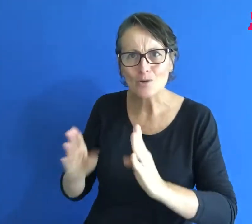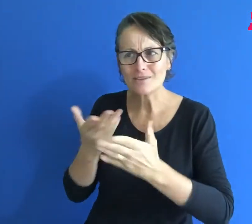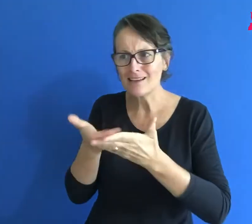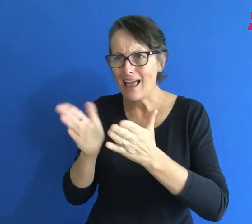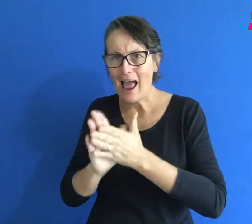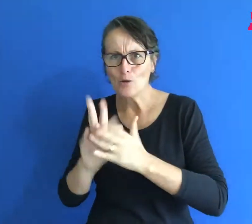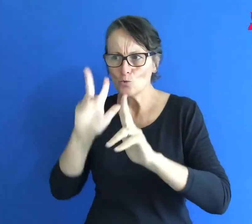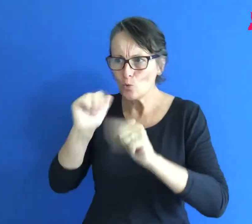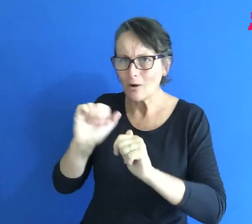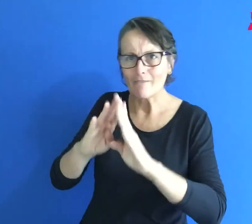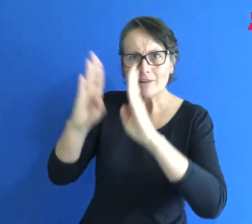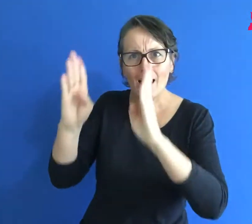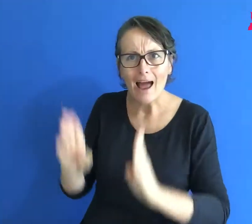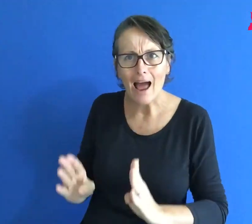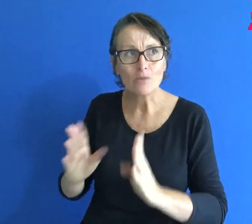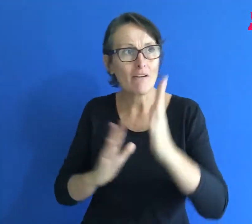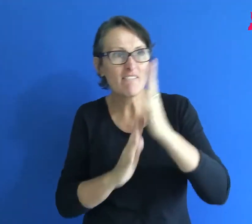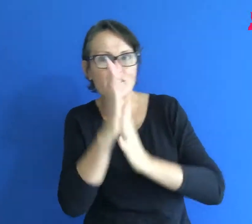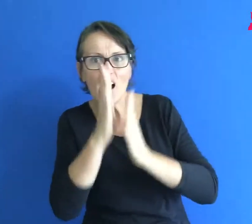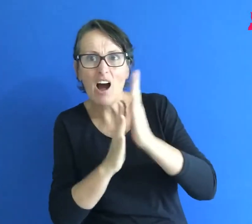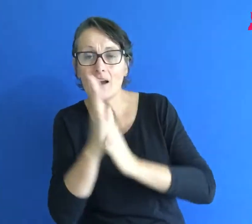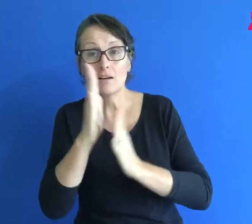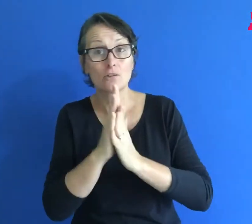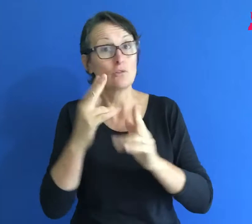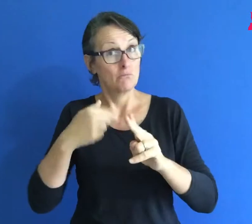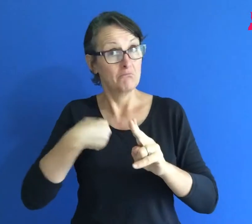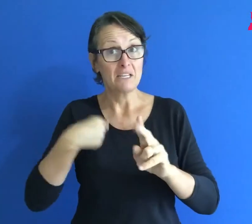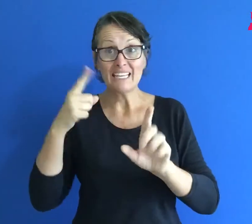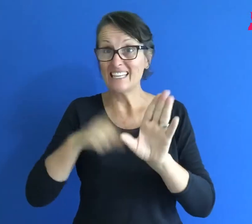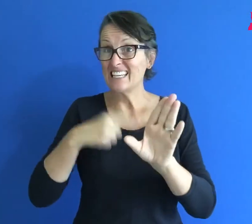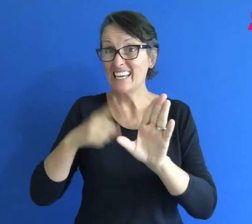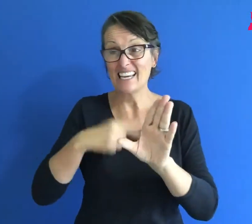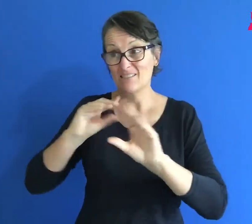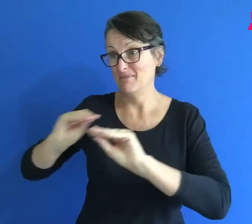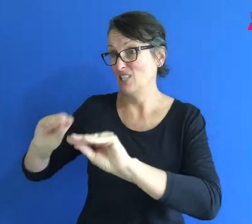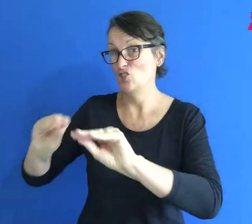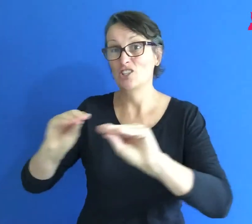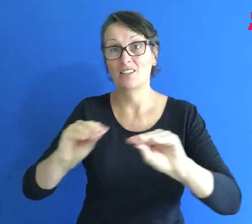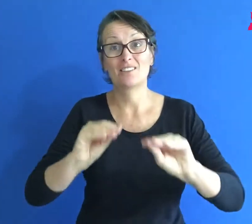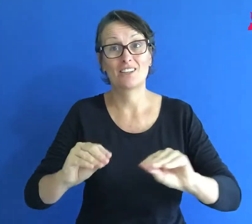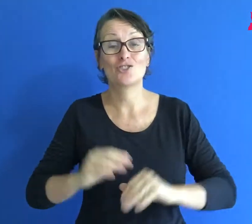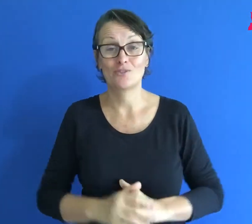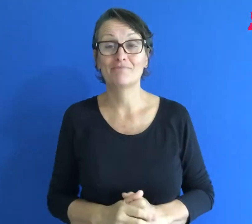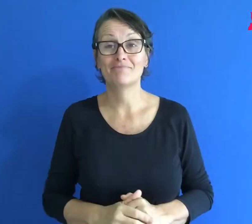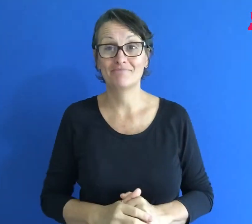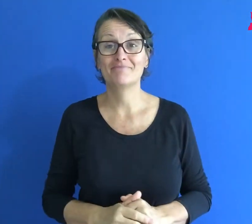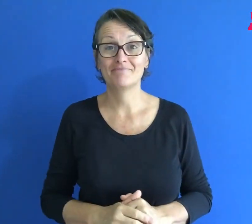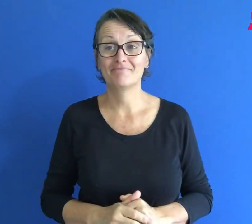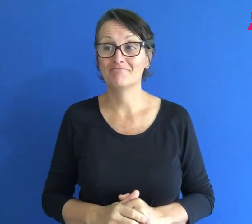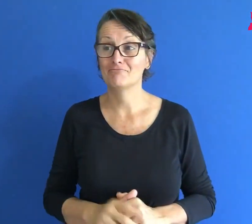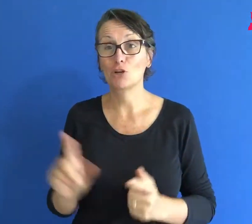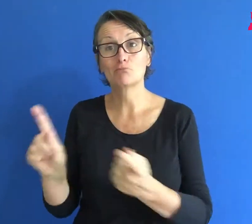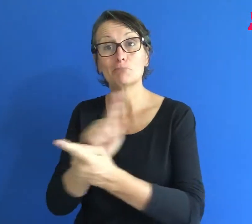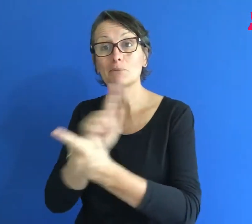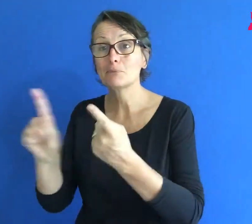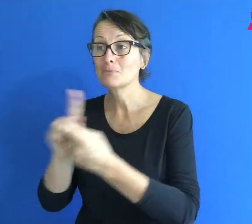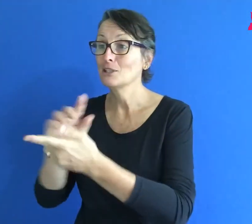would behave and what to expect. So I spent years in that area. And a lot of that was in the field talking to communities on street corners about their local